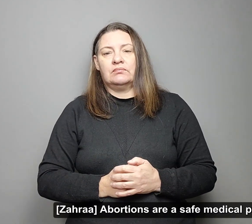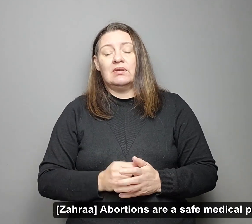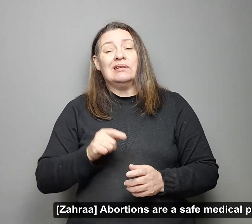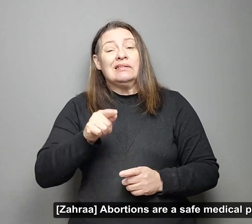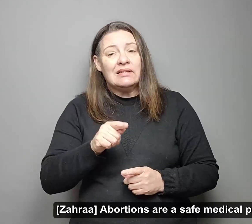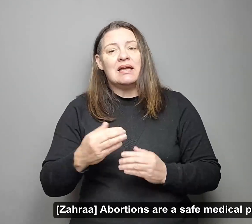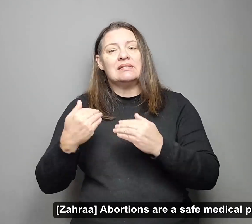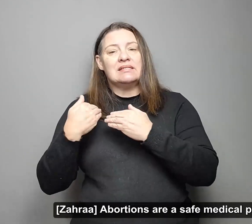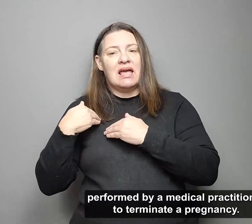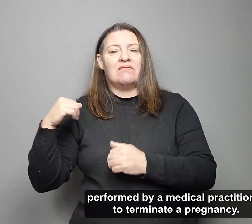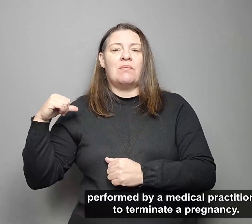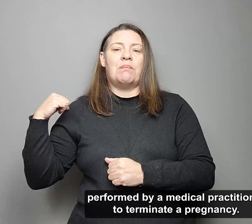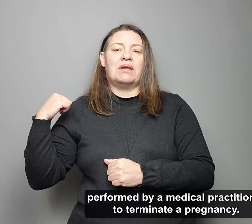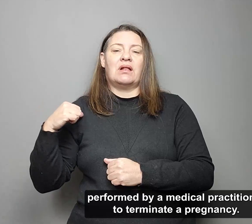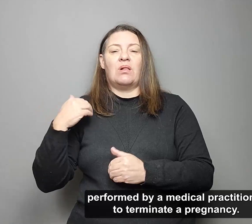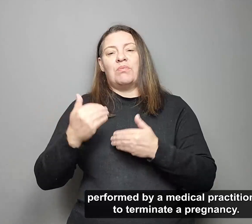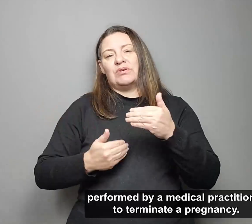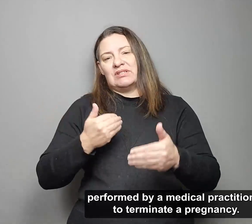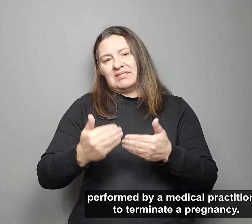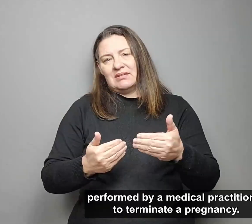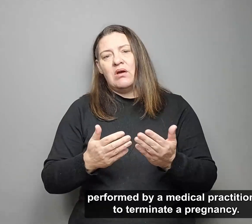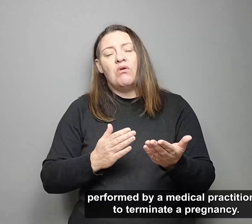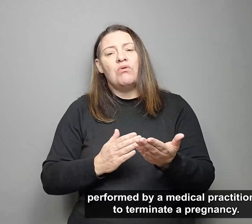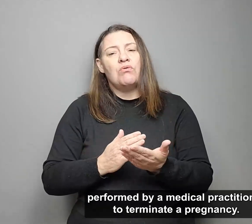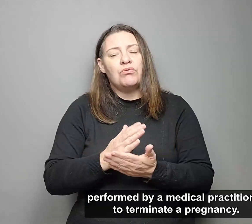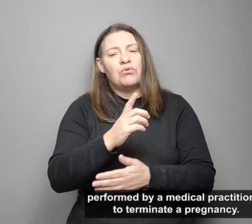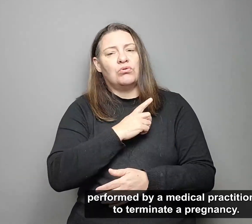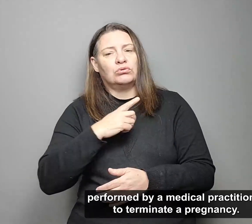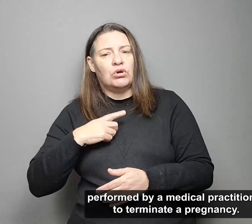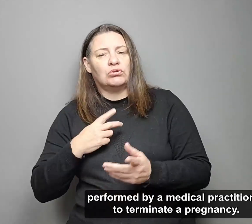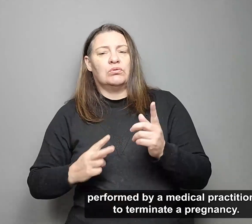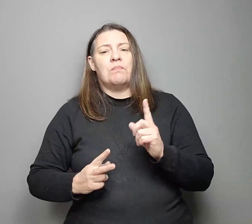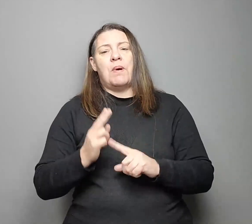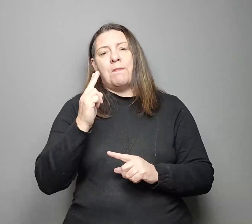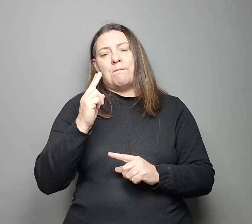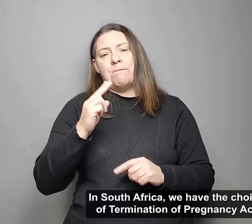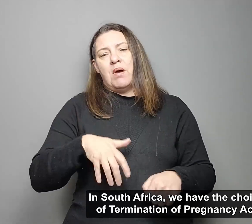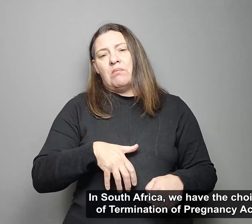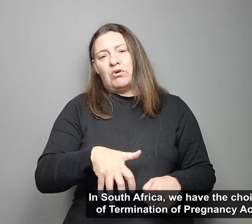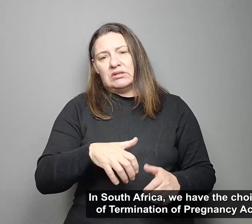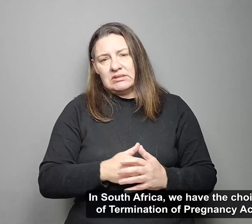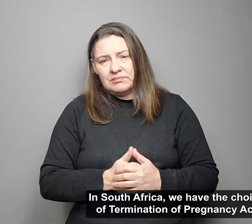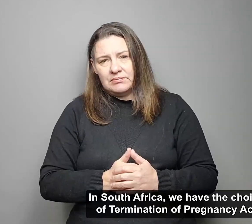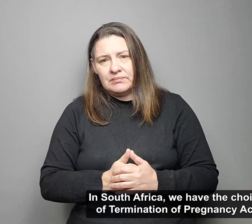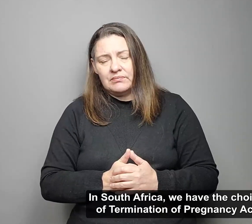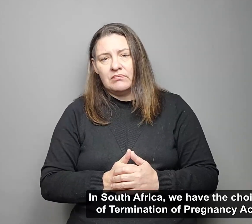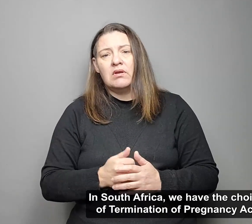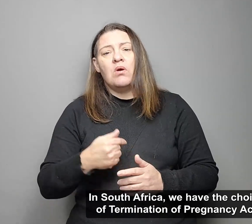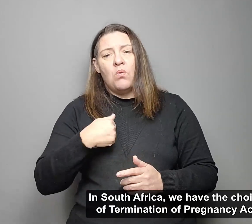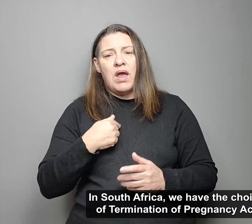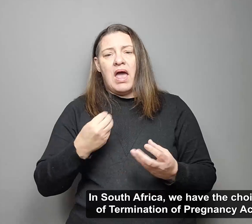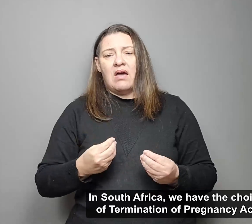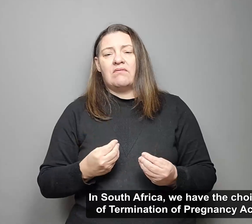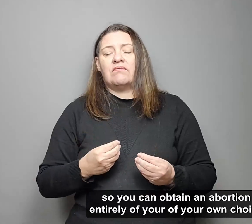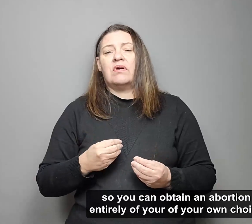Abortions are a safe medical procedure performed by a medical practitioner to terminate a pregnancy. In South Africa, we have the Choice of Termination